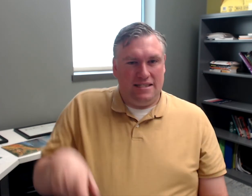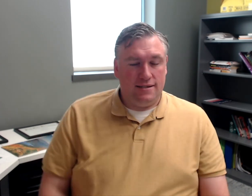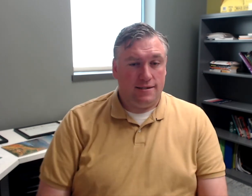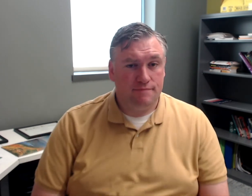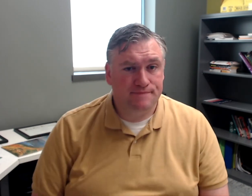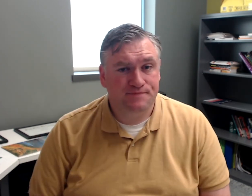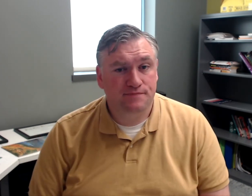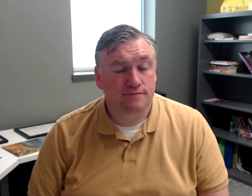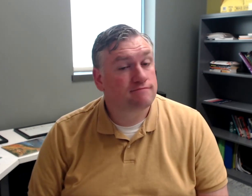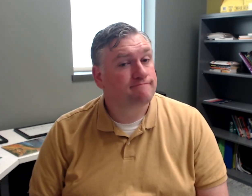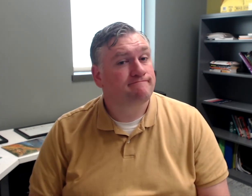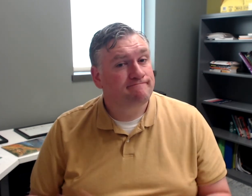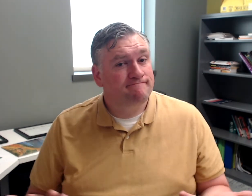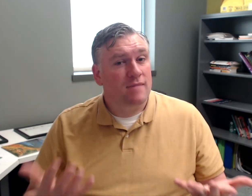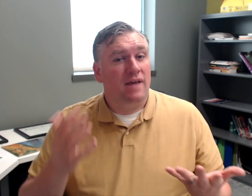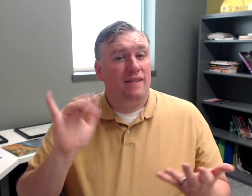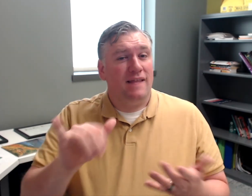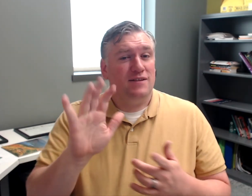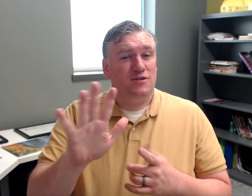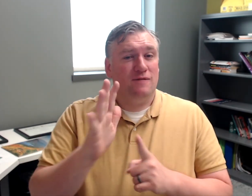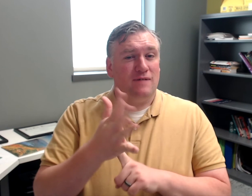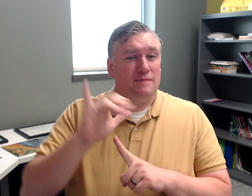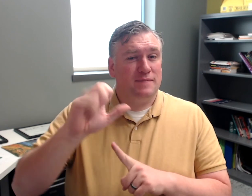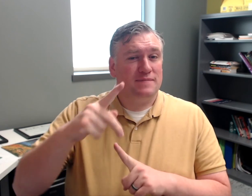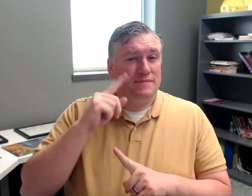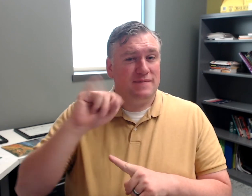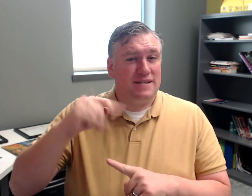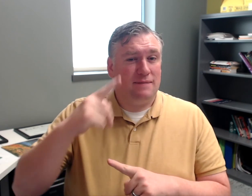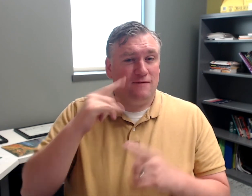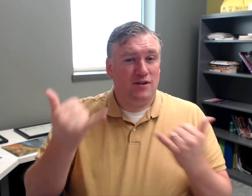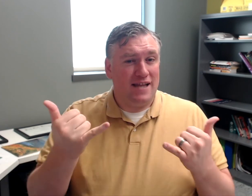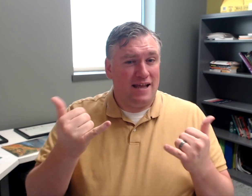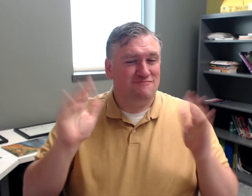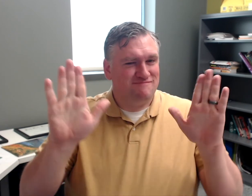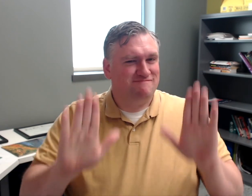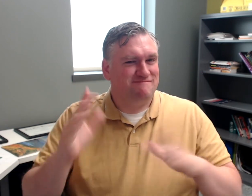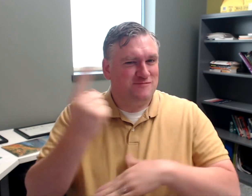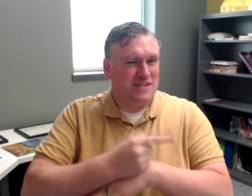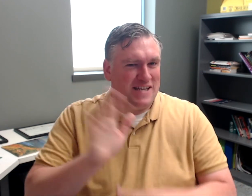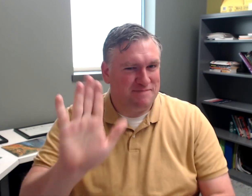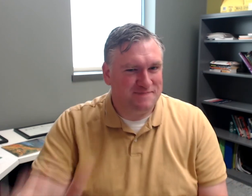We need to provide what the students need. So that's your 5-minute tip. Have a great day.